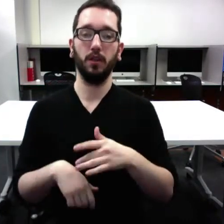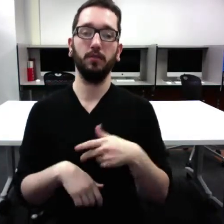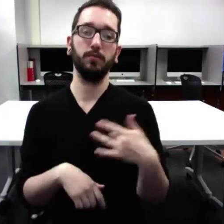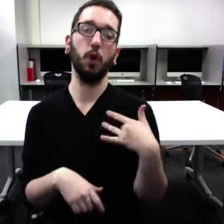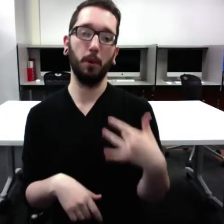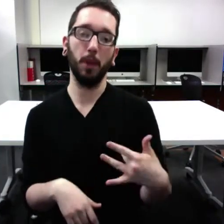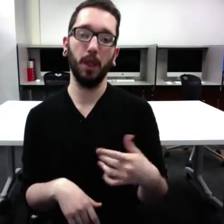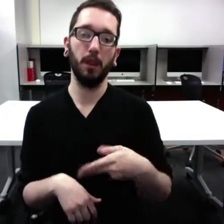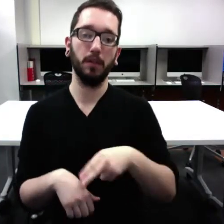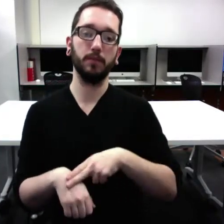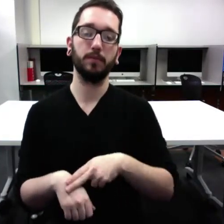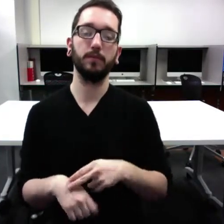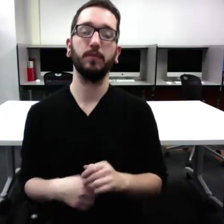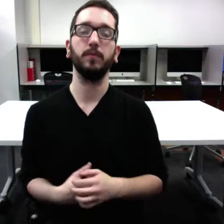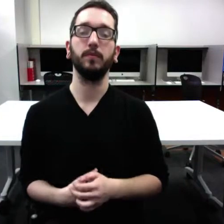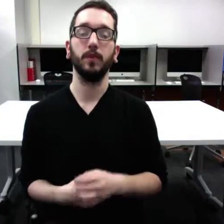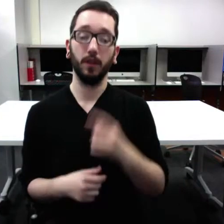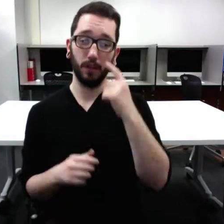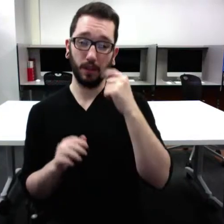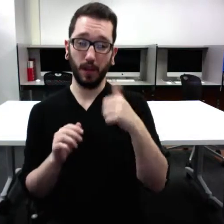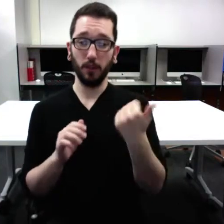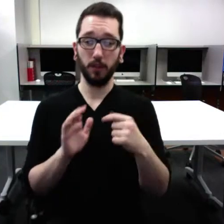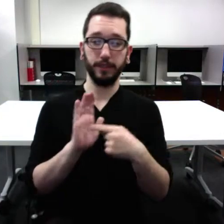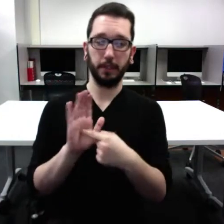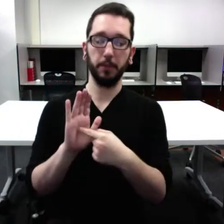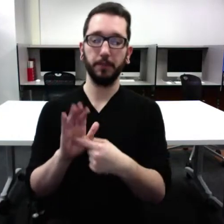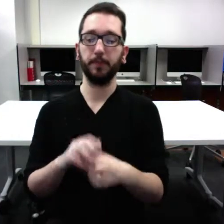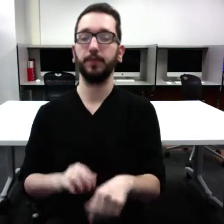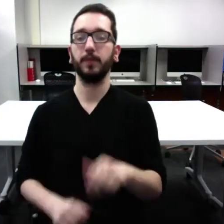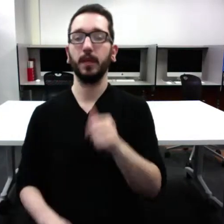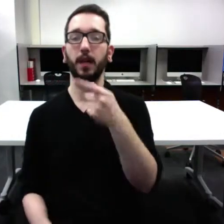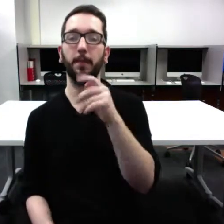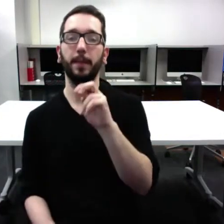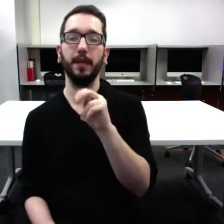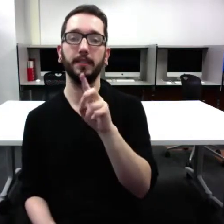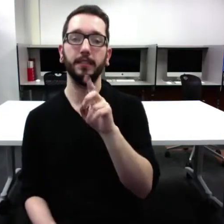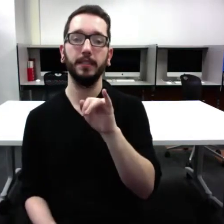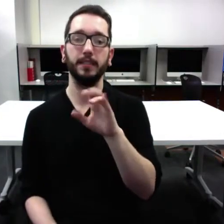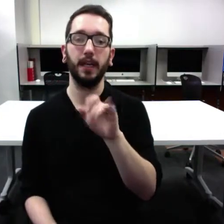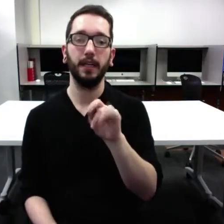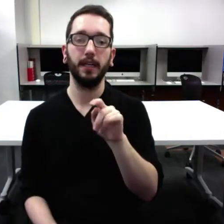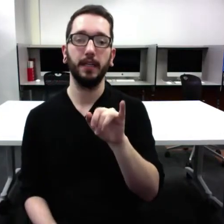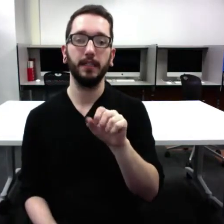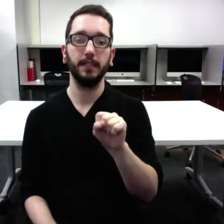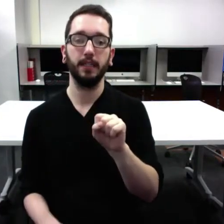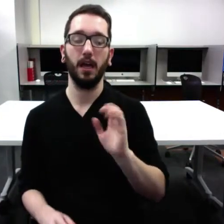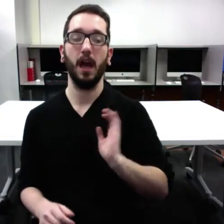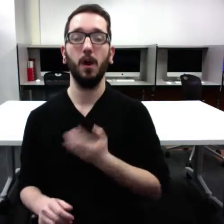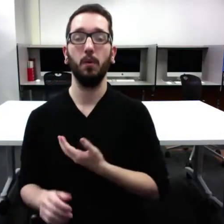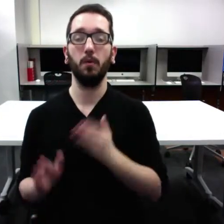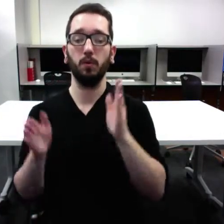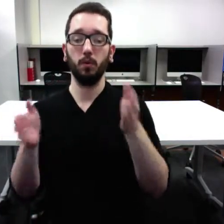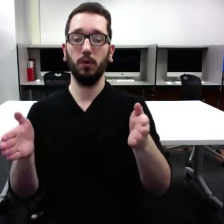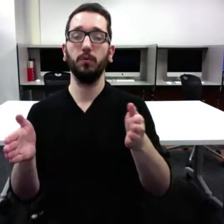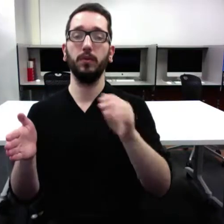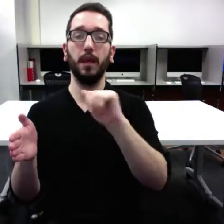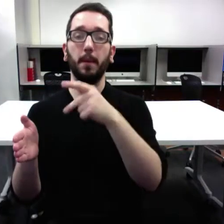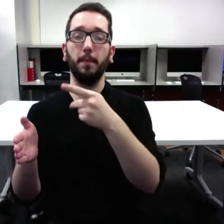Let's take a look at another example. Appendicitis. Our word root is append, which is the